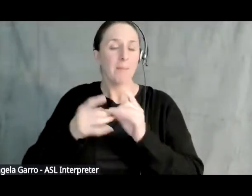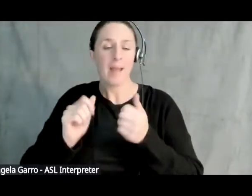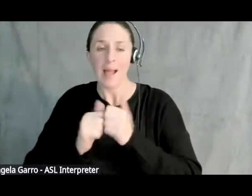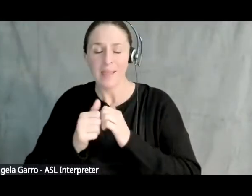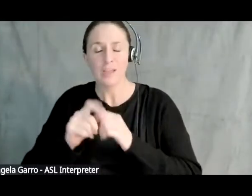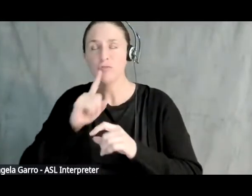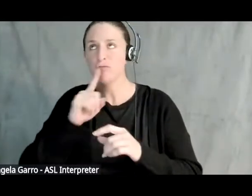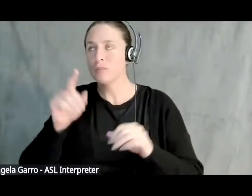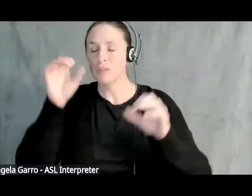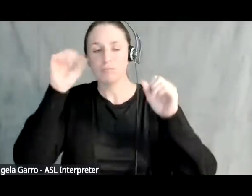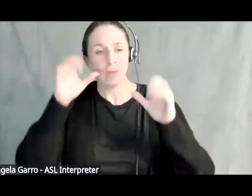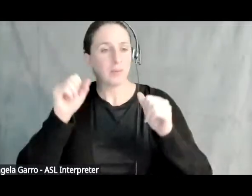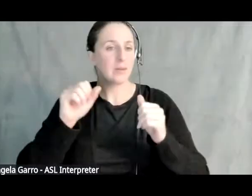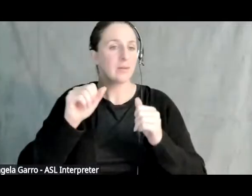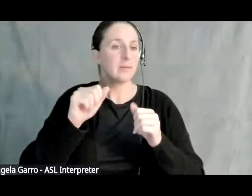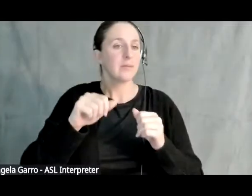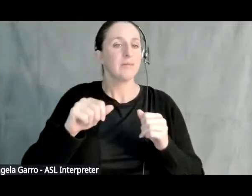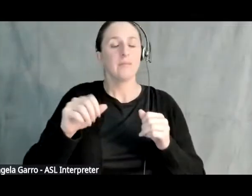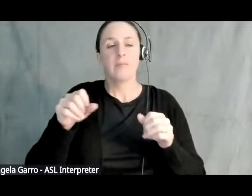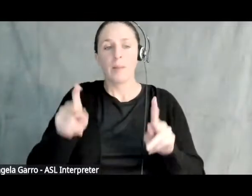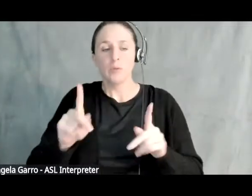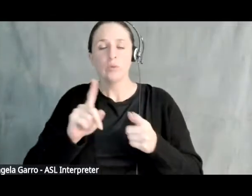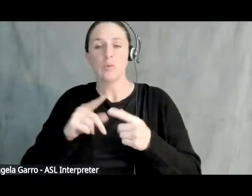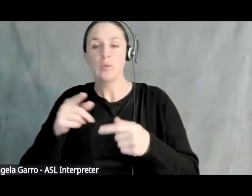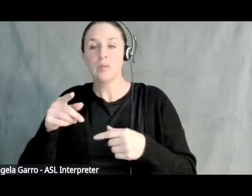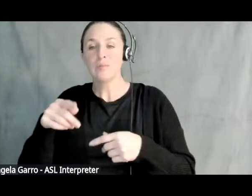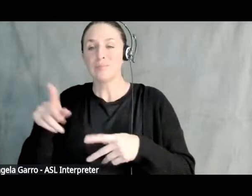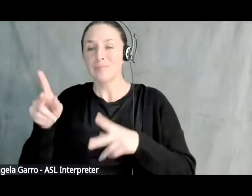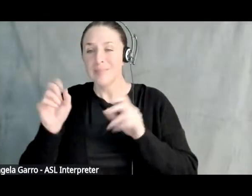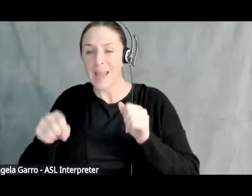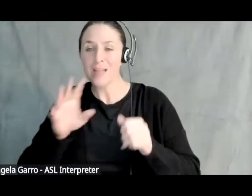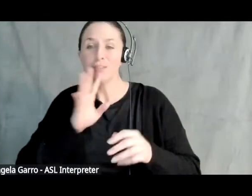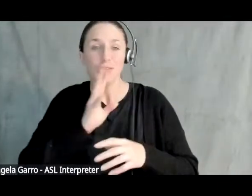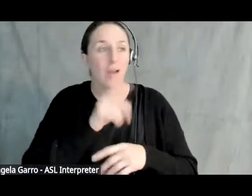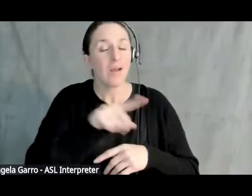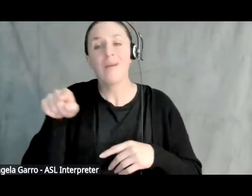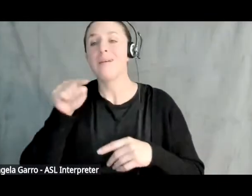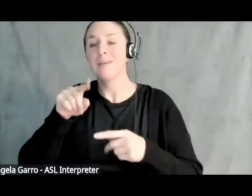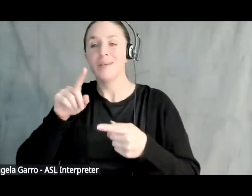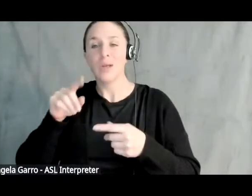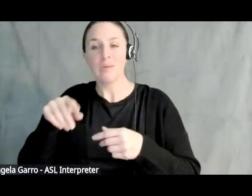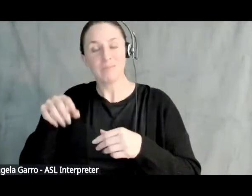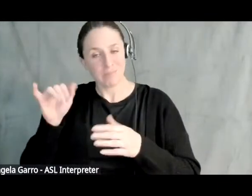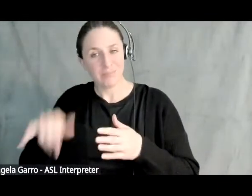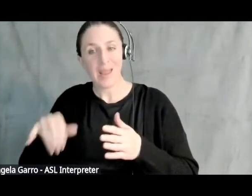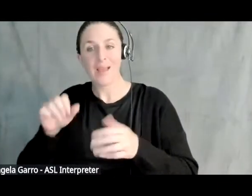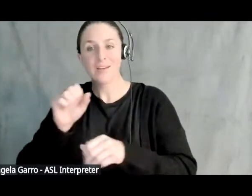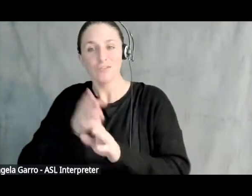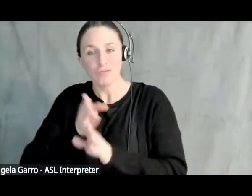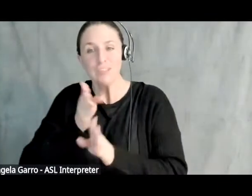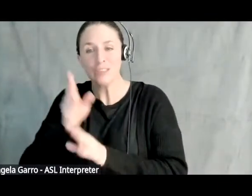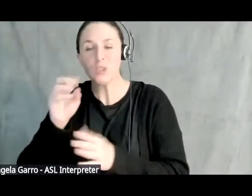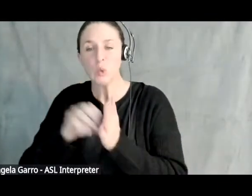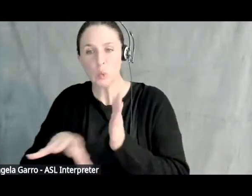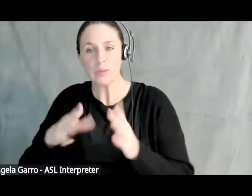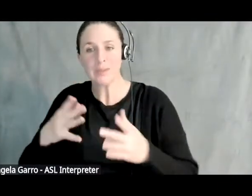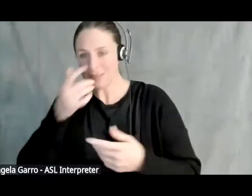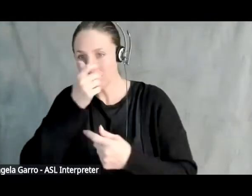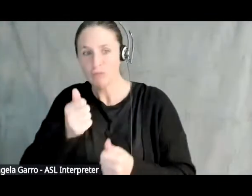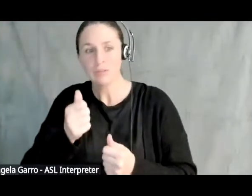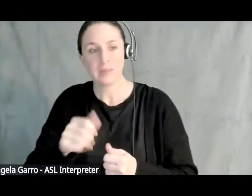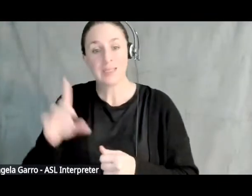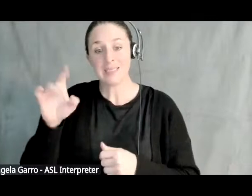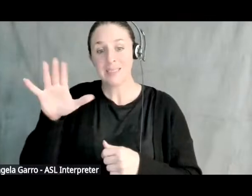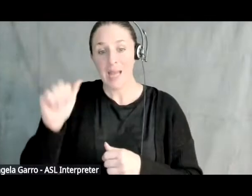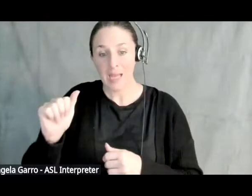with people who had careers that students were interested in pursuing. And additionally, a DECA member placed first